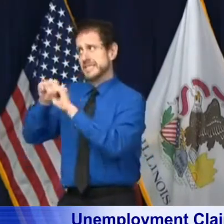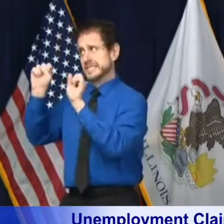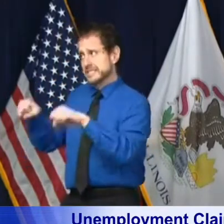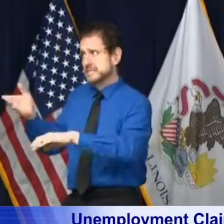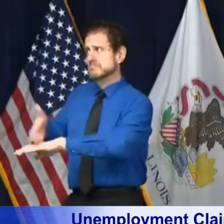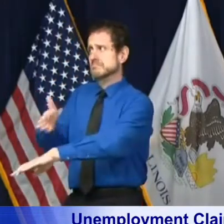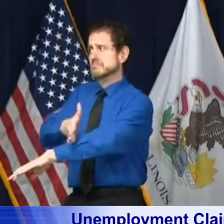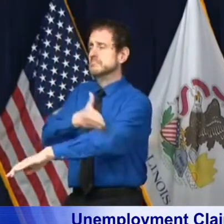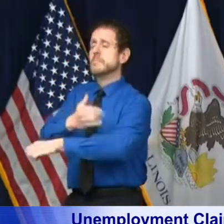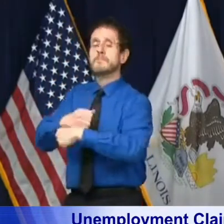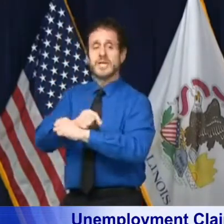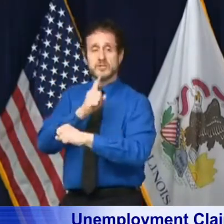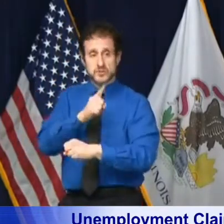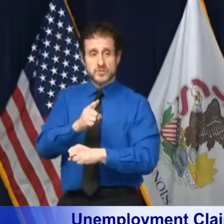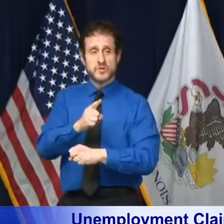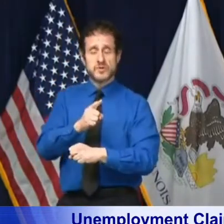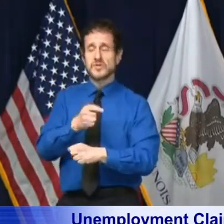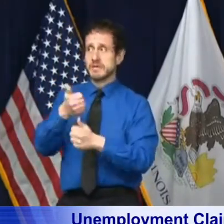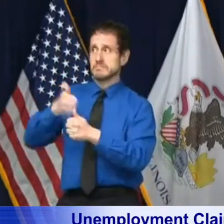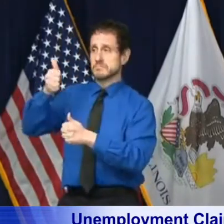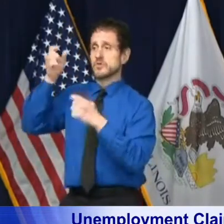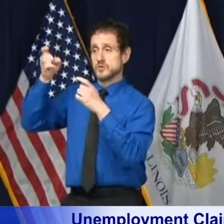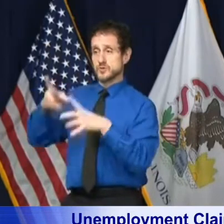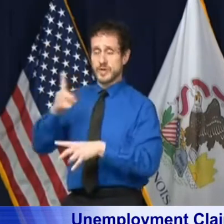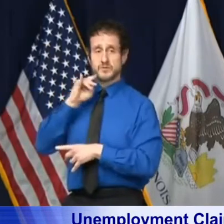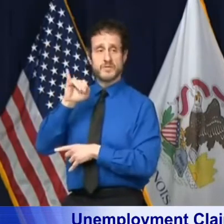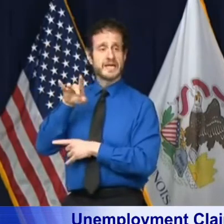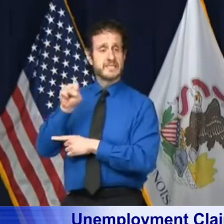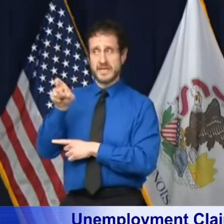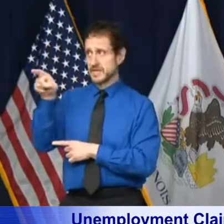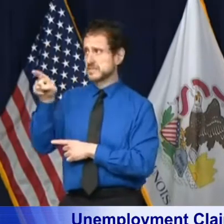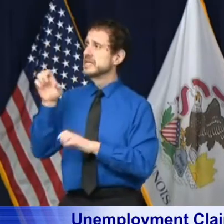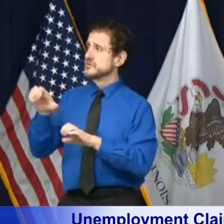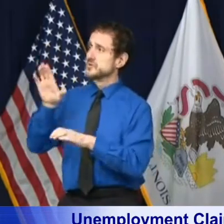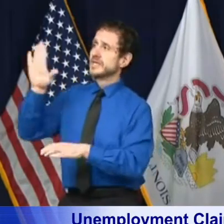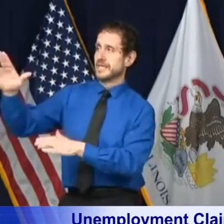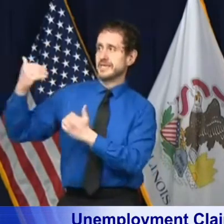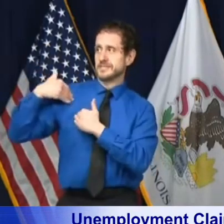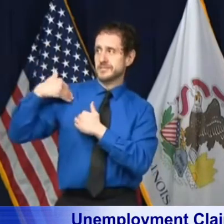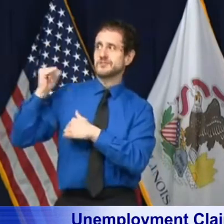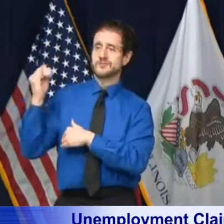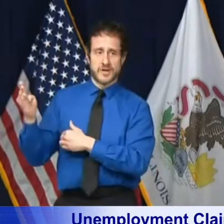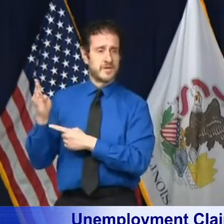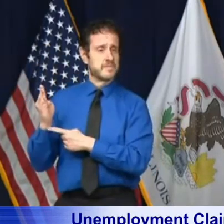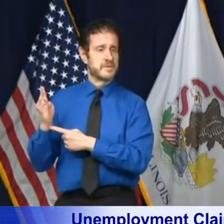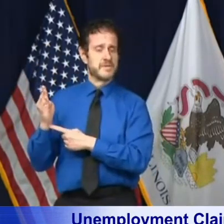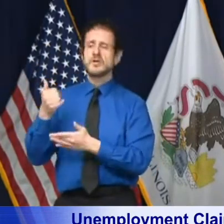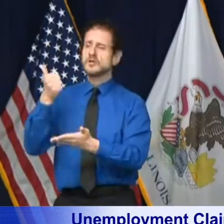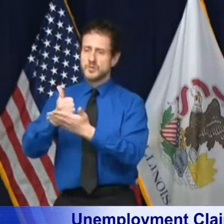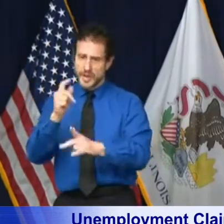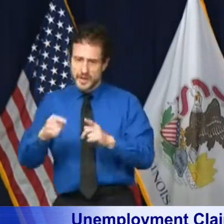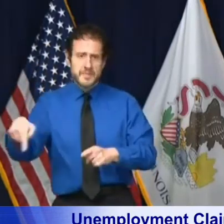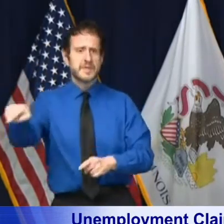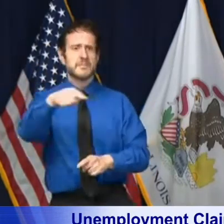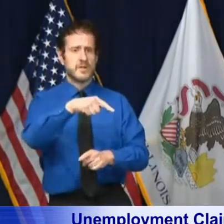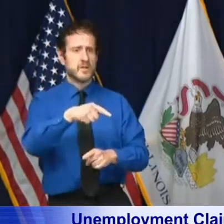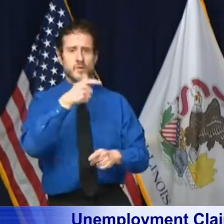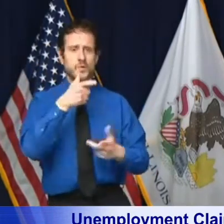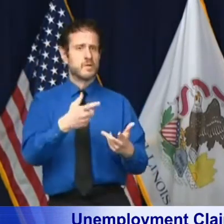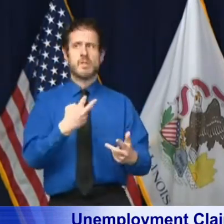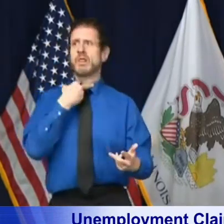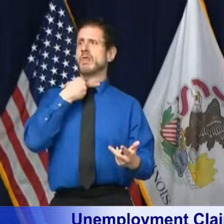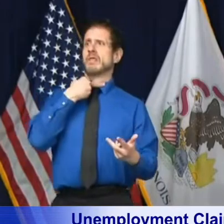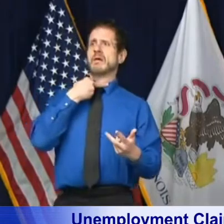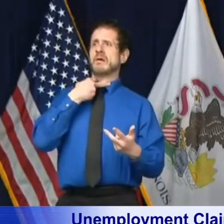make sure that the acting director of IDES is doing what he is supposed to do to help these people who